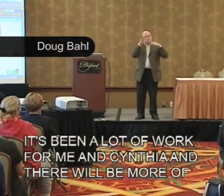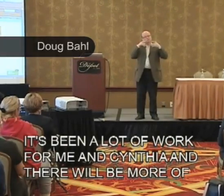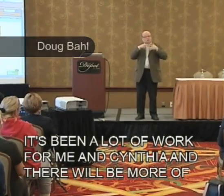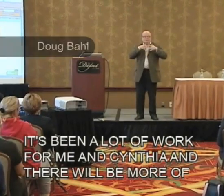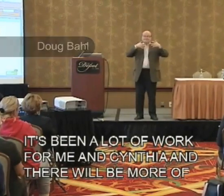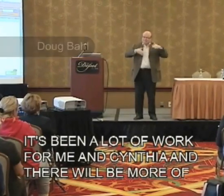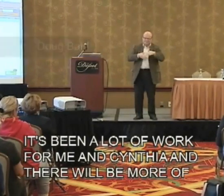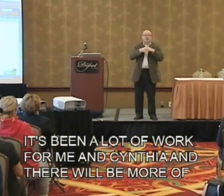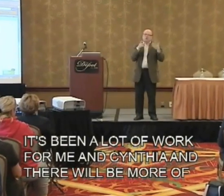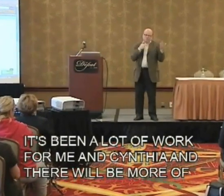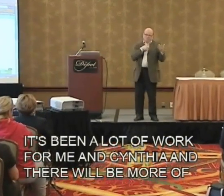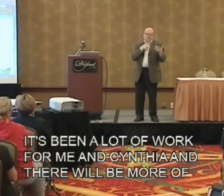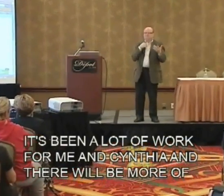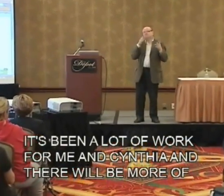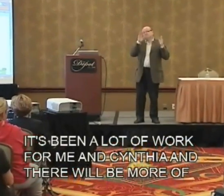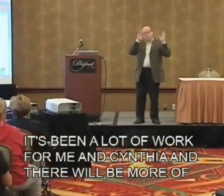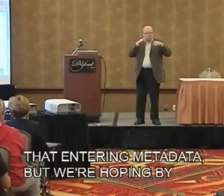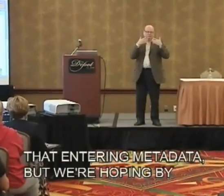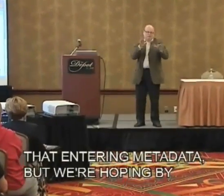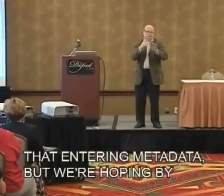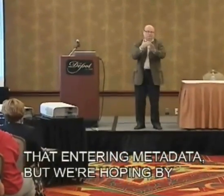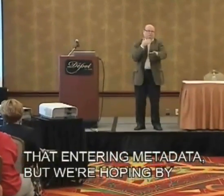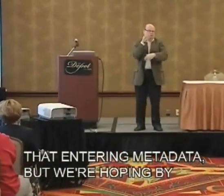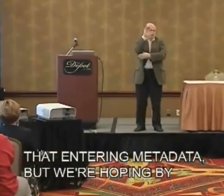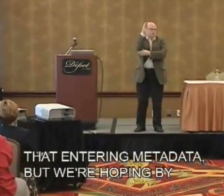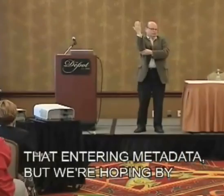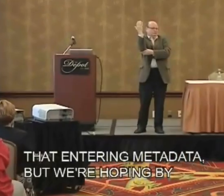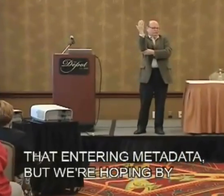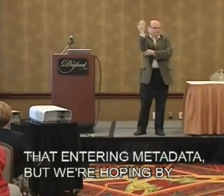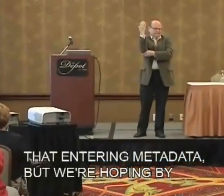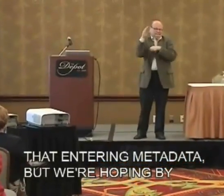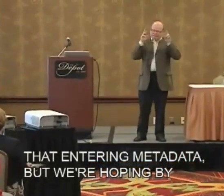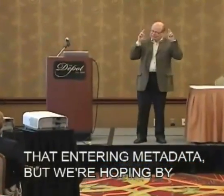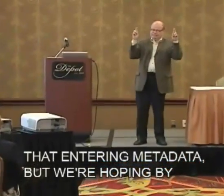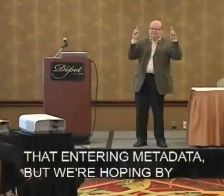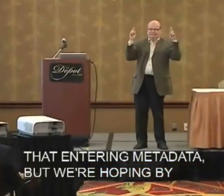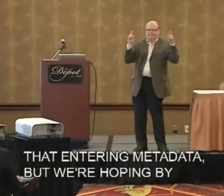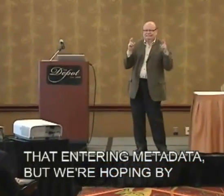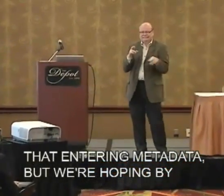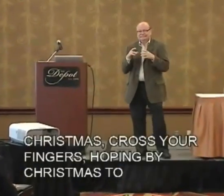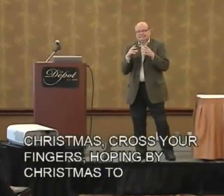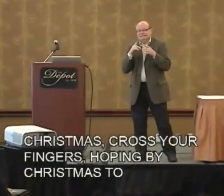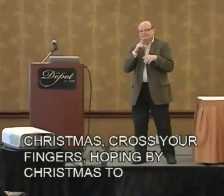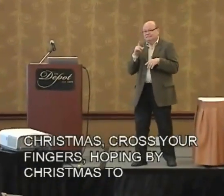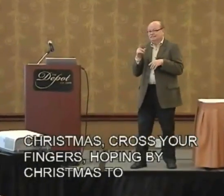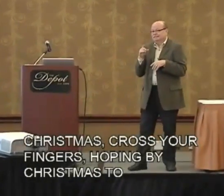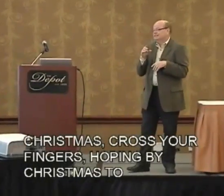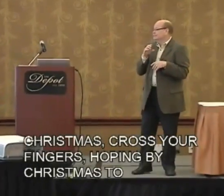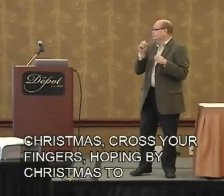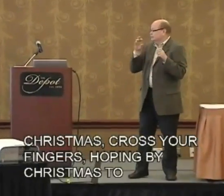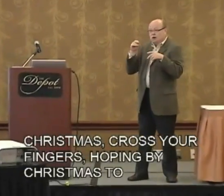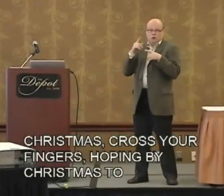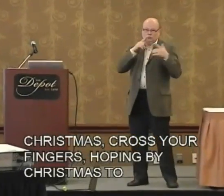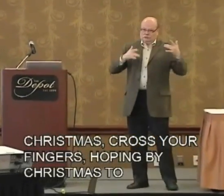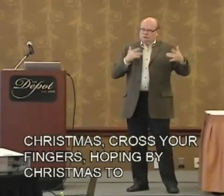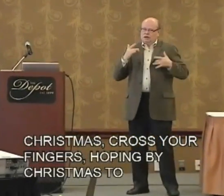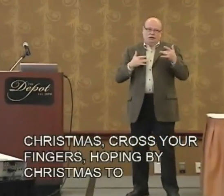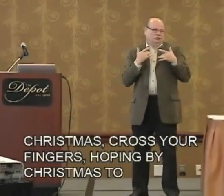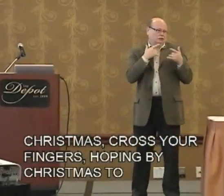of that with the entering of the metadata but we're hoping by Christmas, crossing fingers, hoping by Christmas